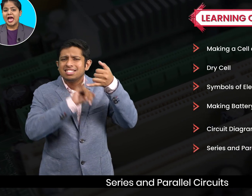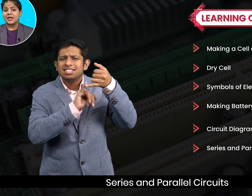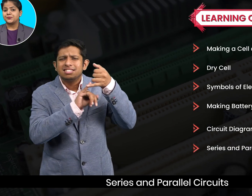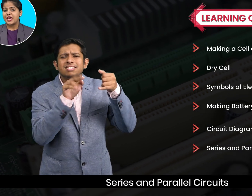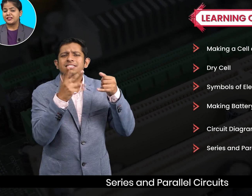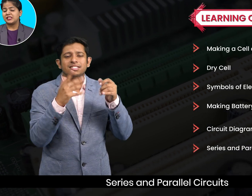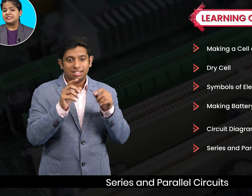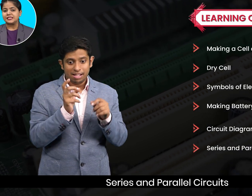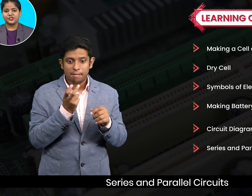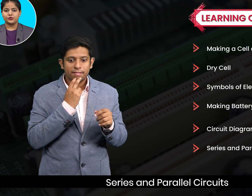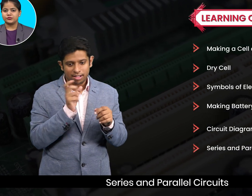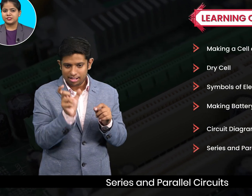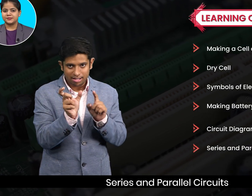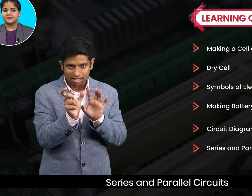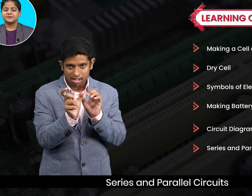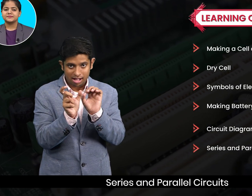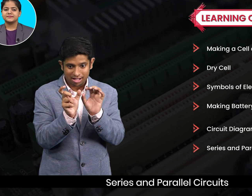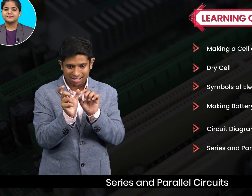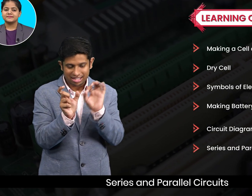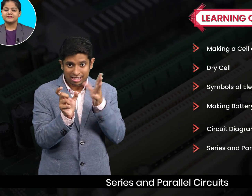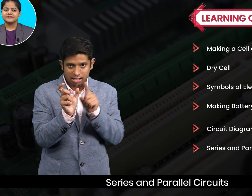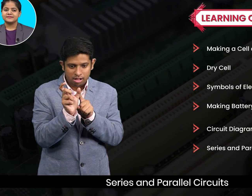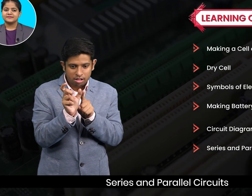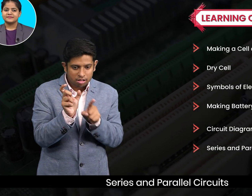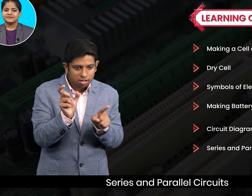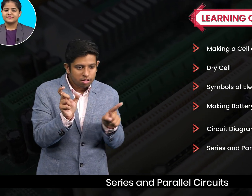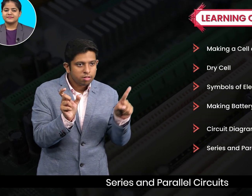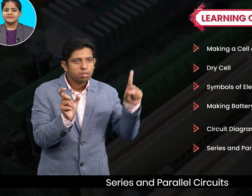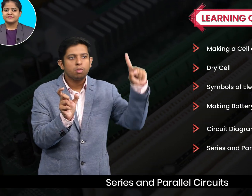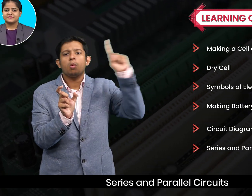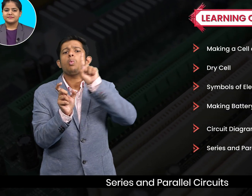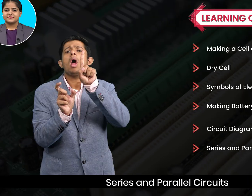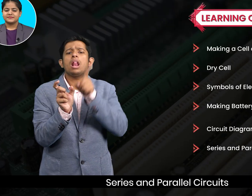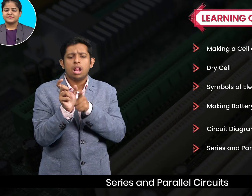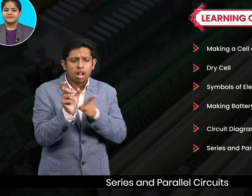Series and parallel circuits.